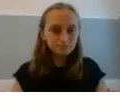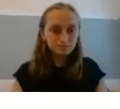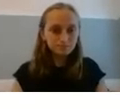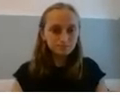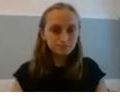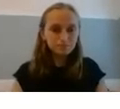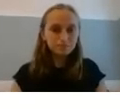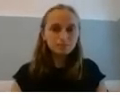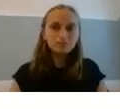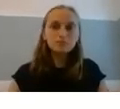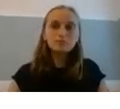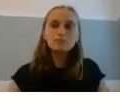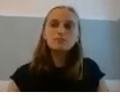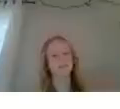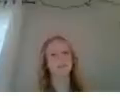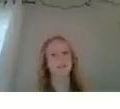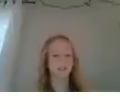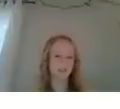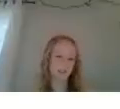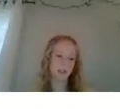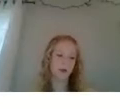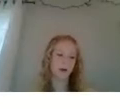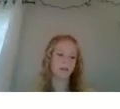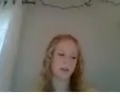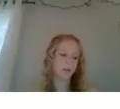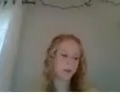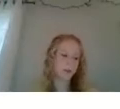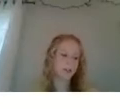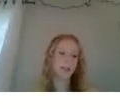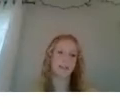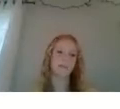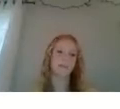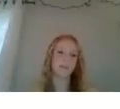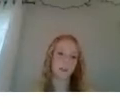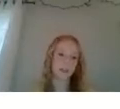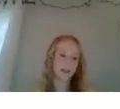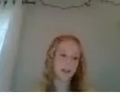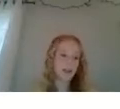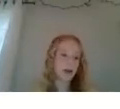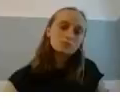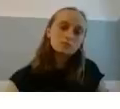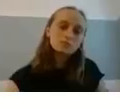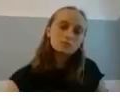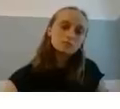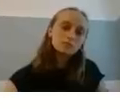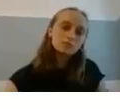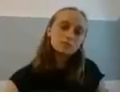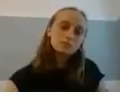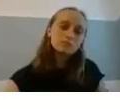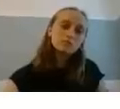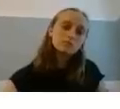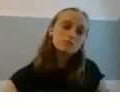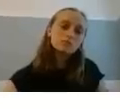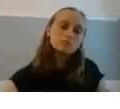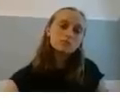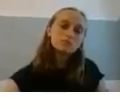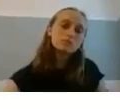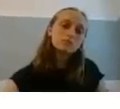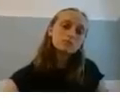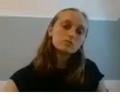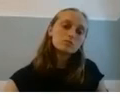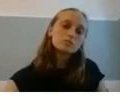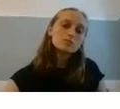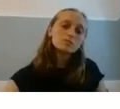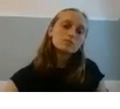so one of the reasons we decided to discontinue our online course as i mentioned earlier um was because after talking with our mentor